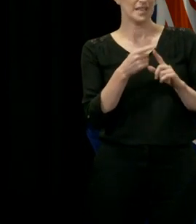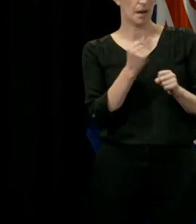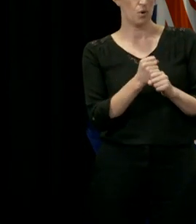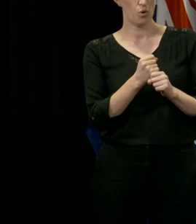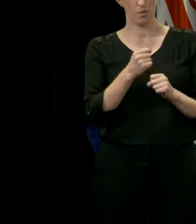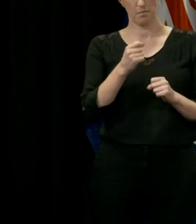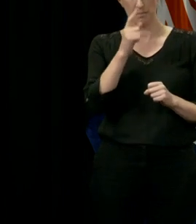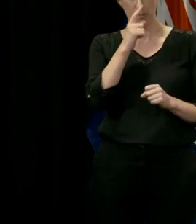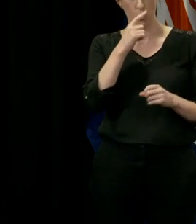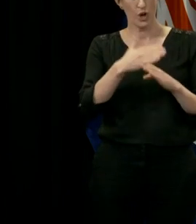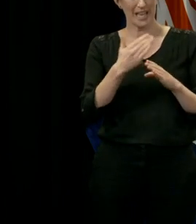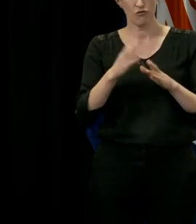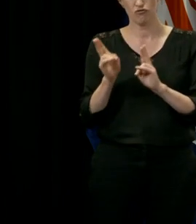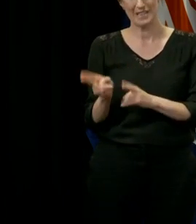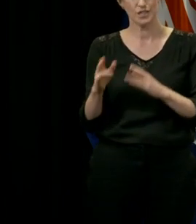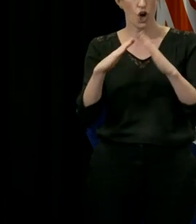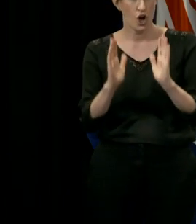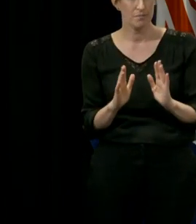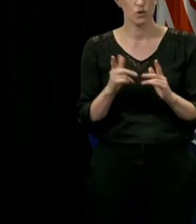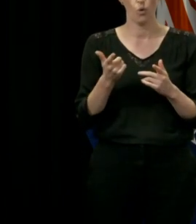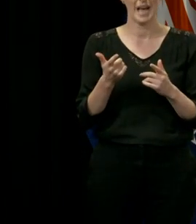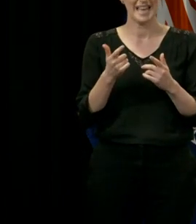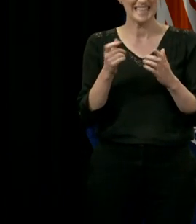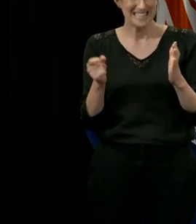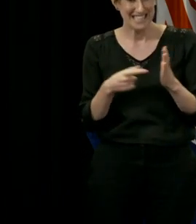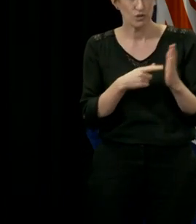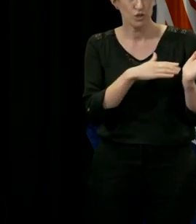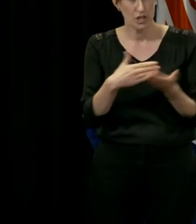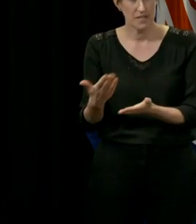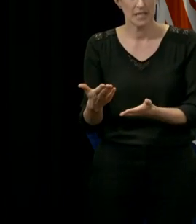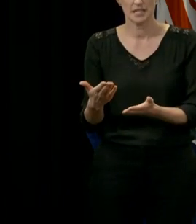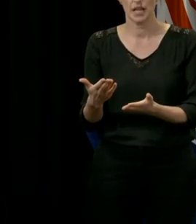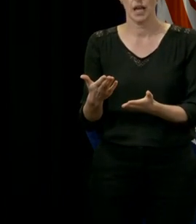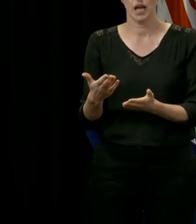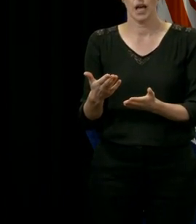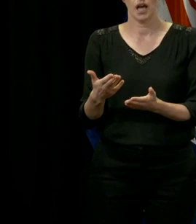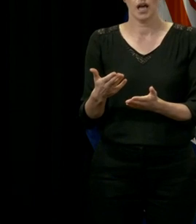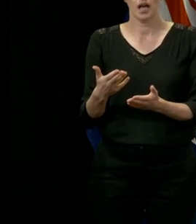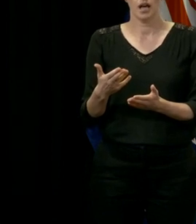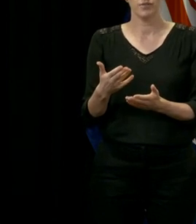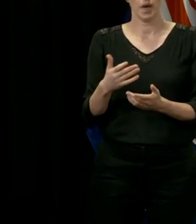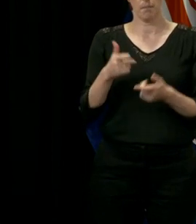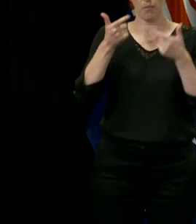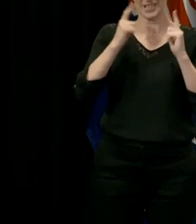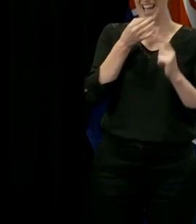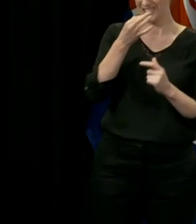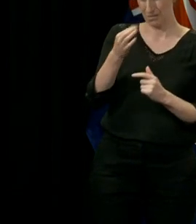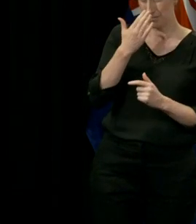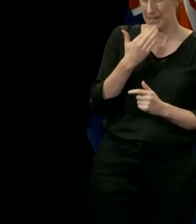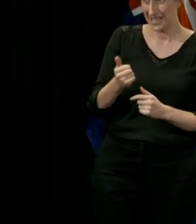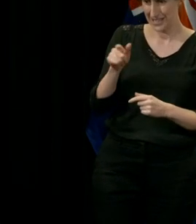rest homes, providing essential services, and their employers would prefer them to work more hours, but they would be in breach of their